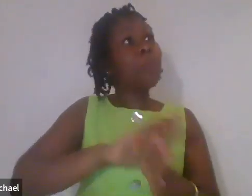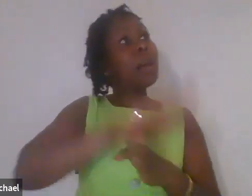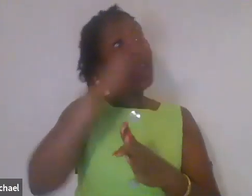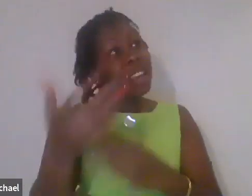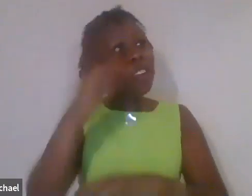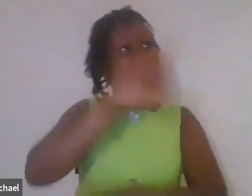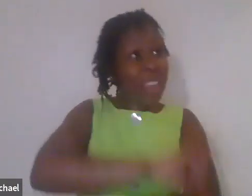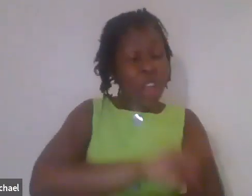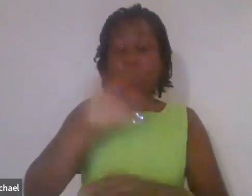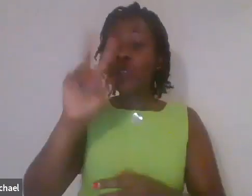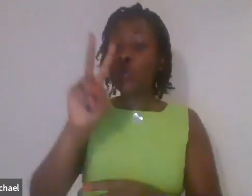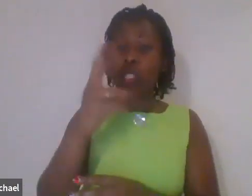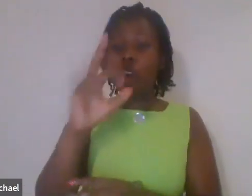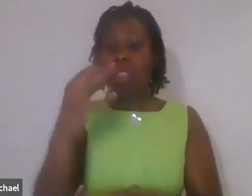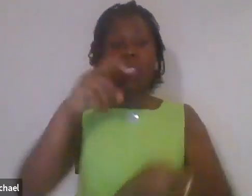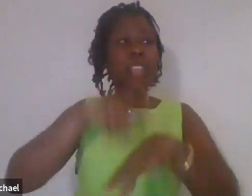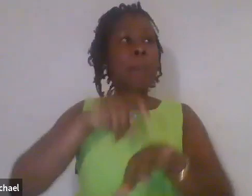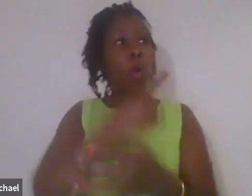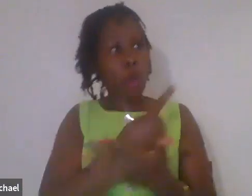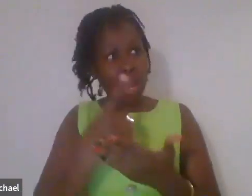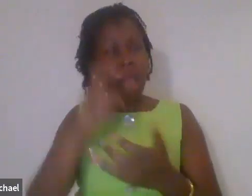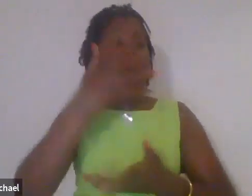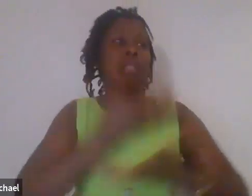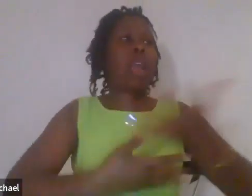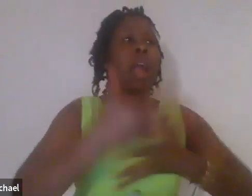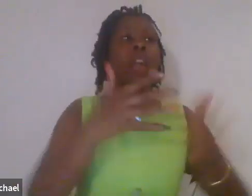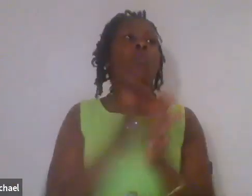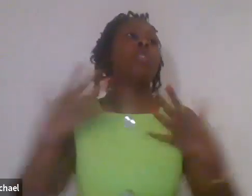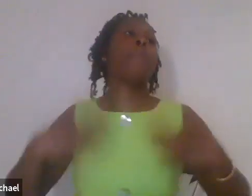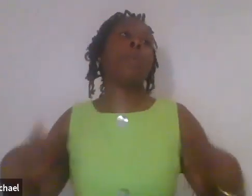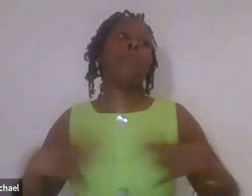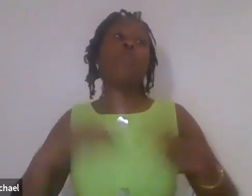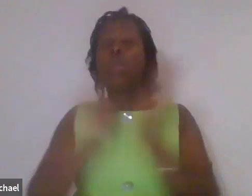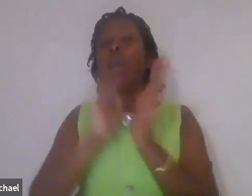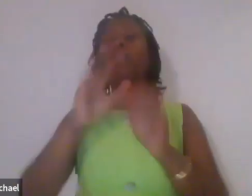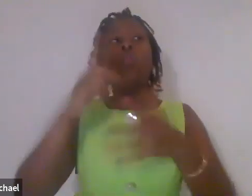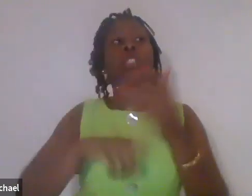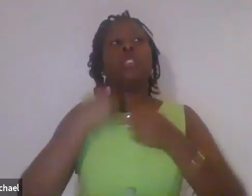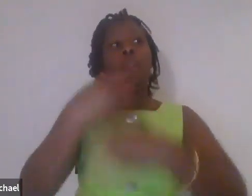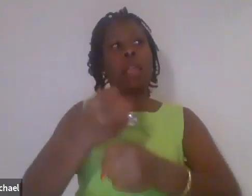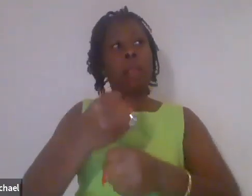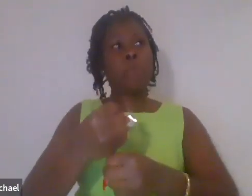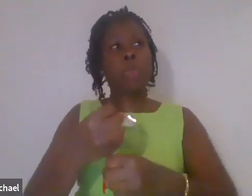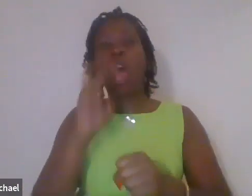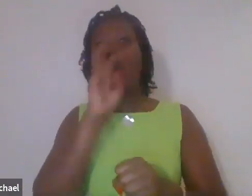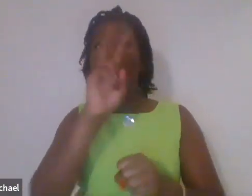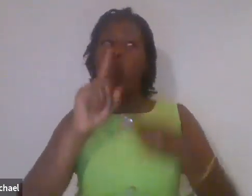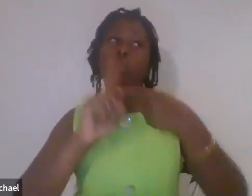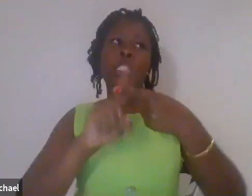work, but at the end of the day, 2 or 3 times a week, I have to interact with people. So this is what